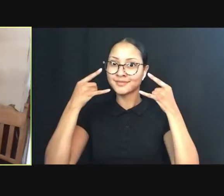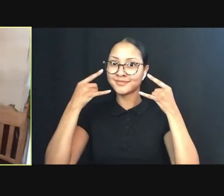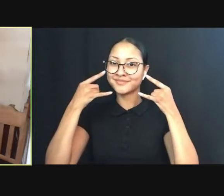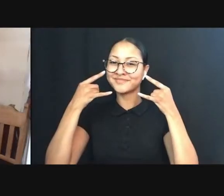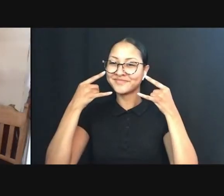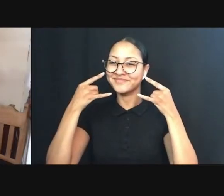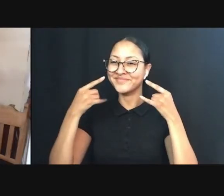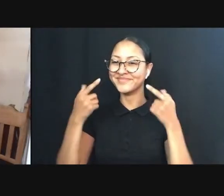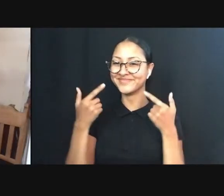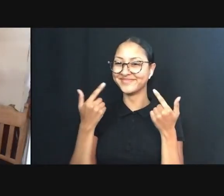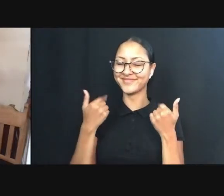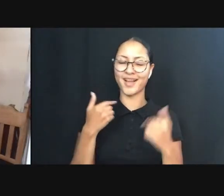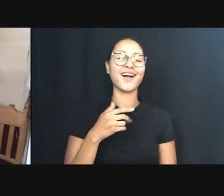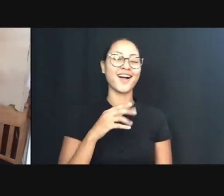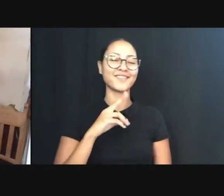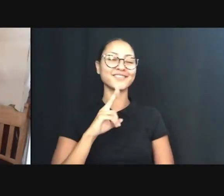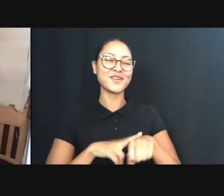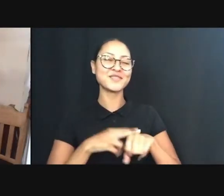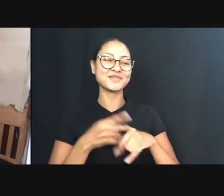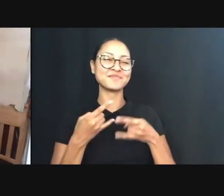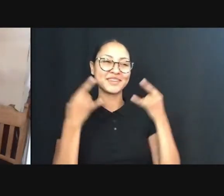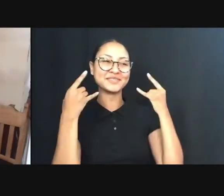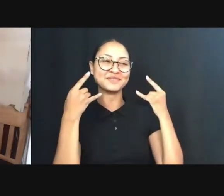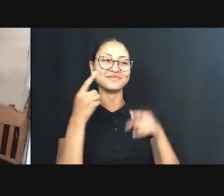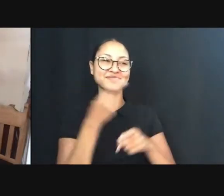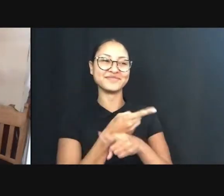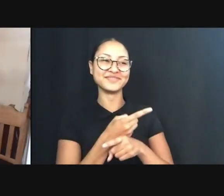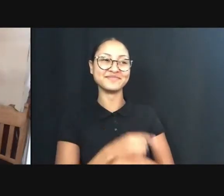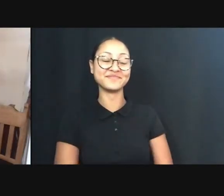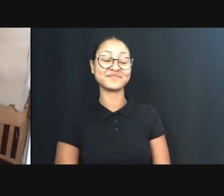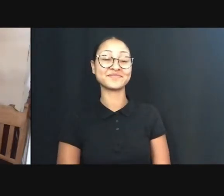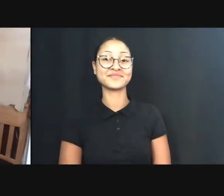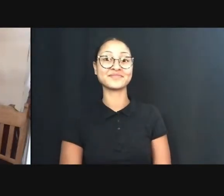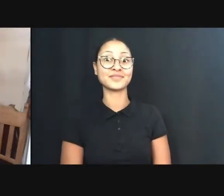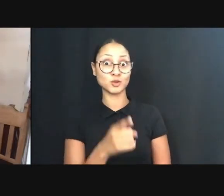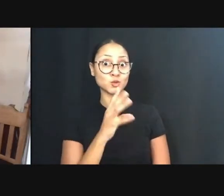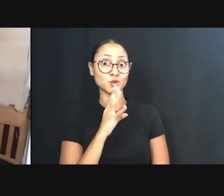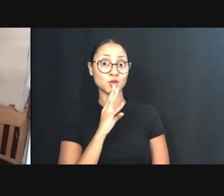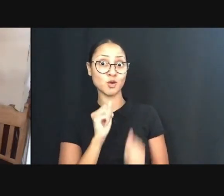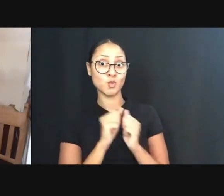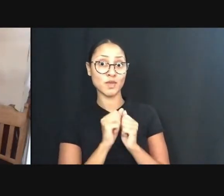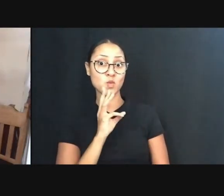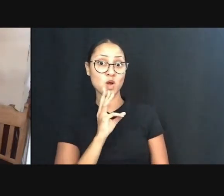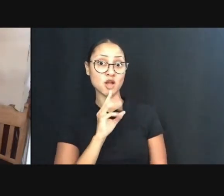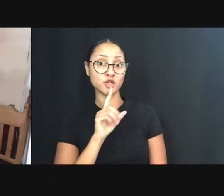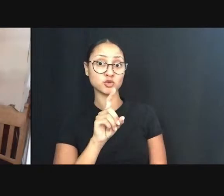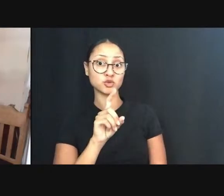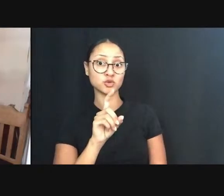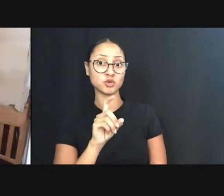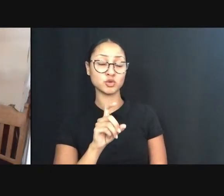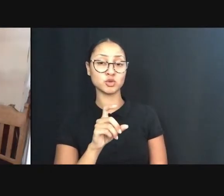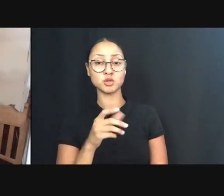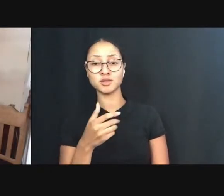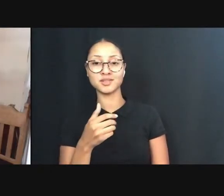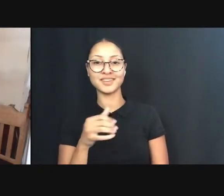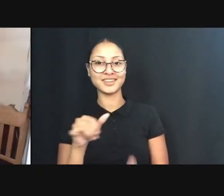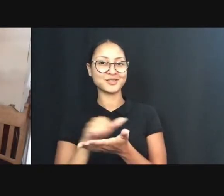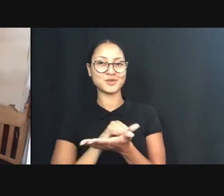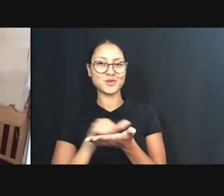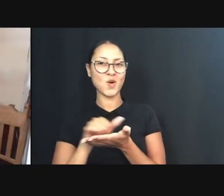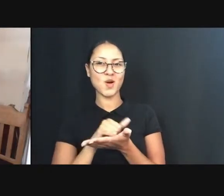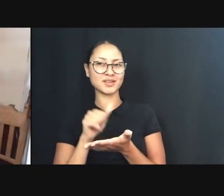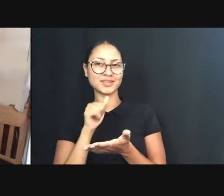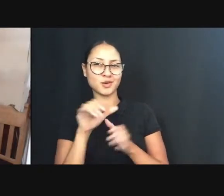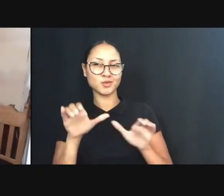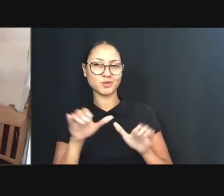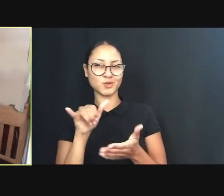Yeah, of course, masked up, yeah. Do you talk to the water? That's the thing that's not in New York. That not really in